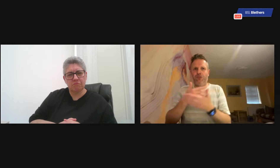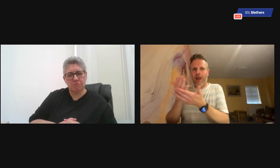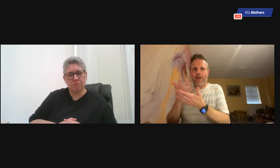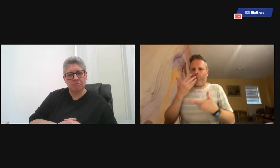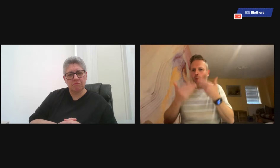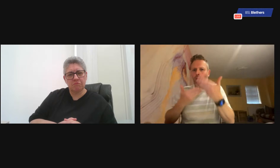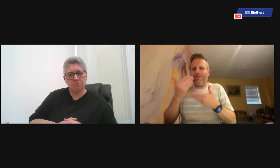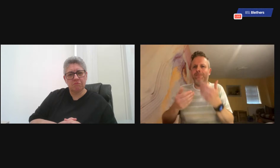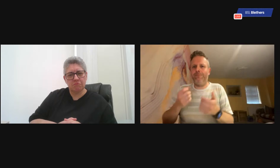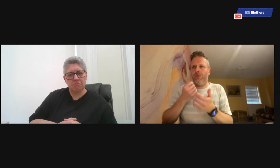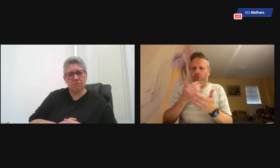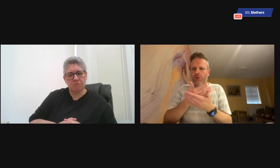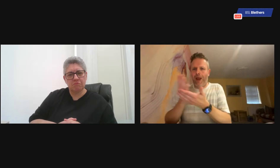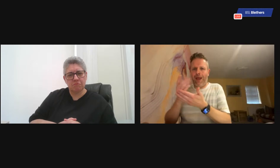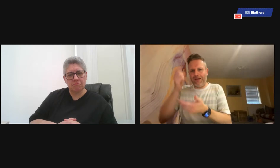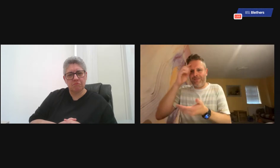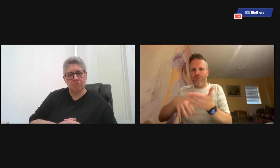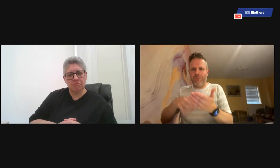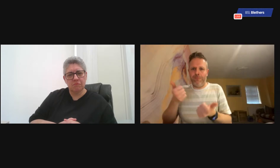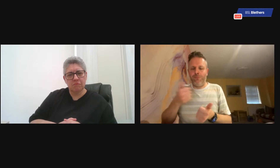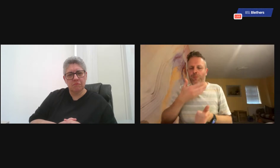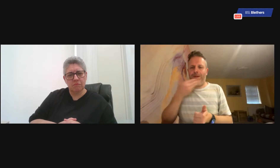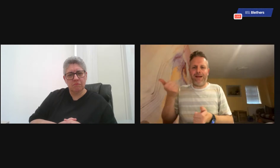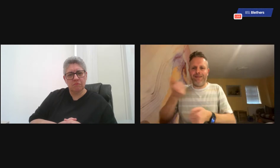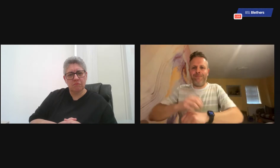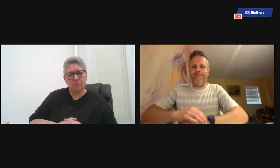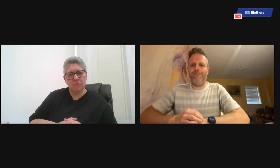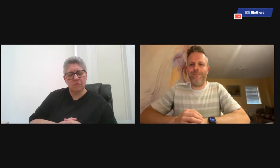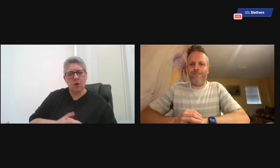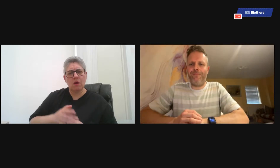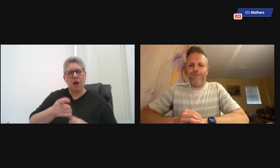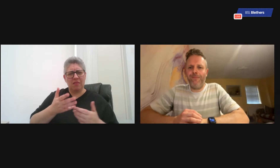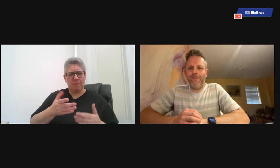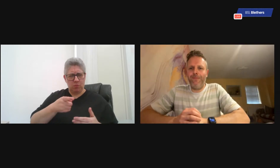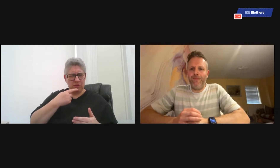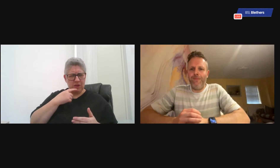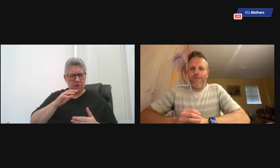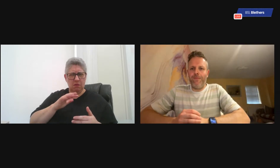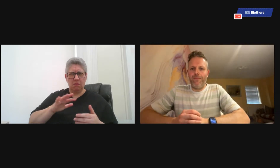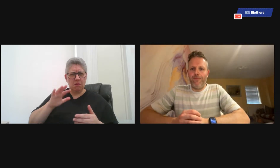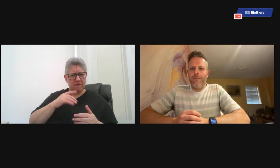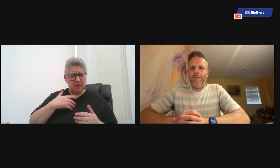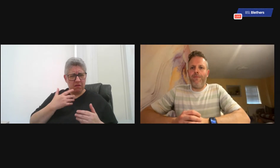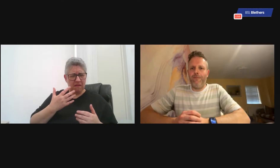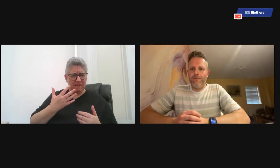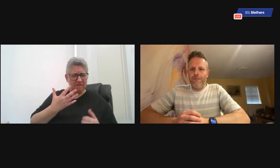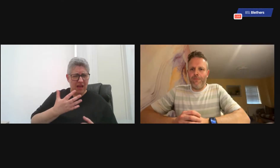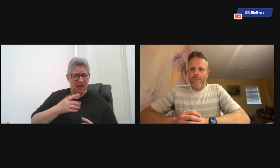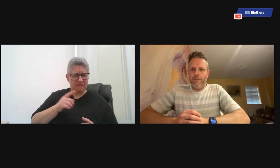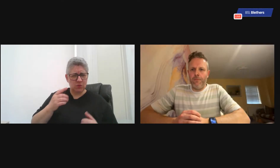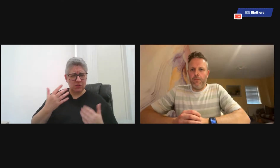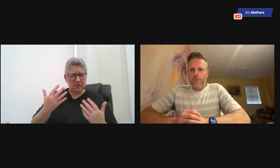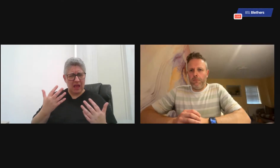a key deaf network that can share that information and experience and stories and support?